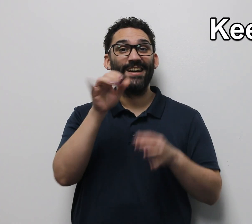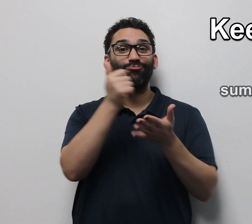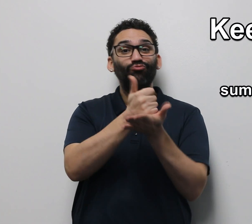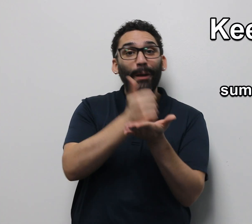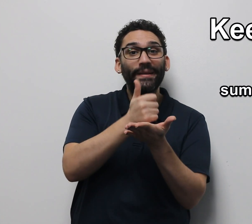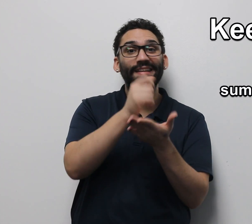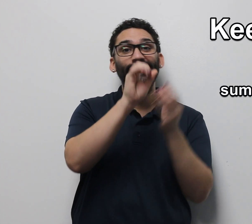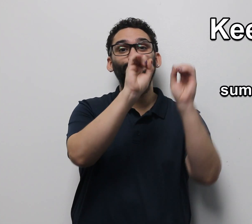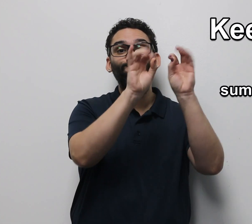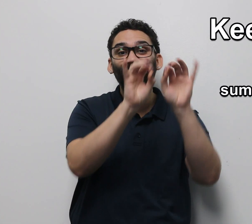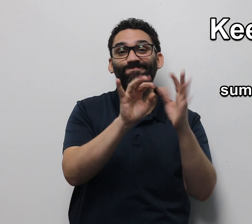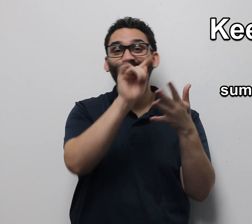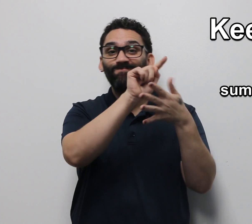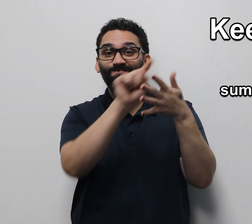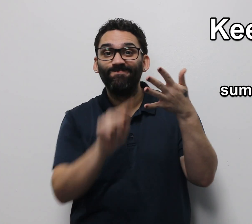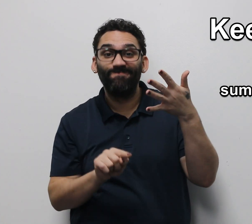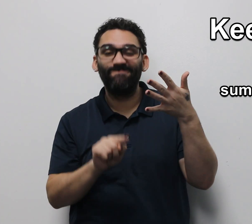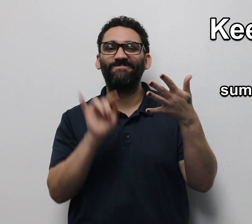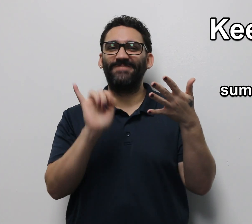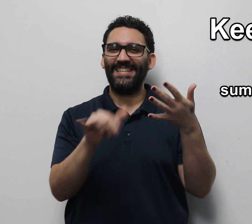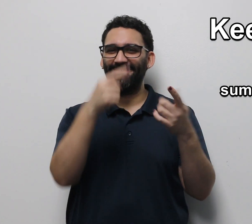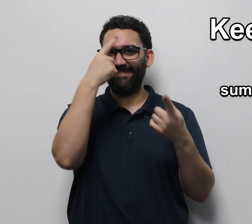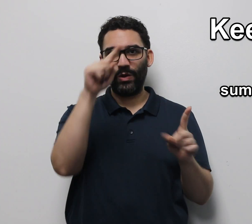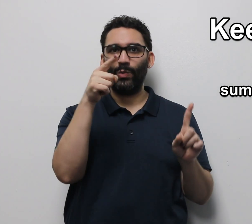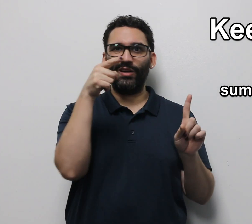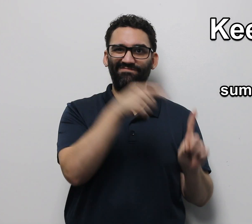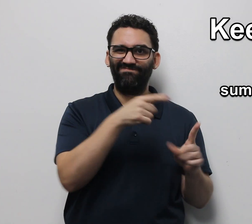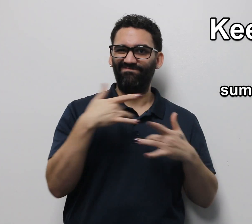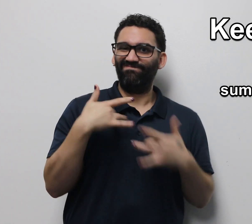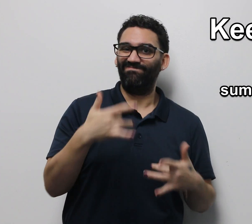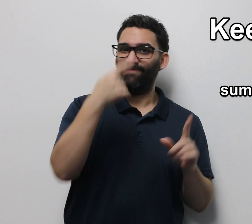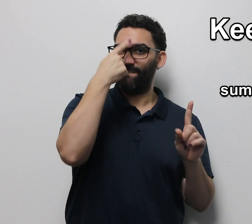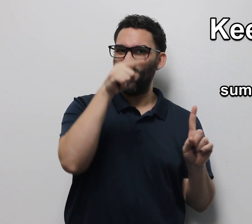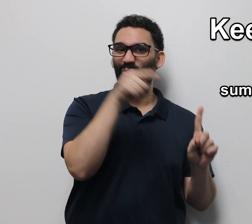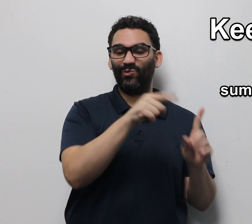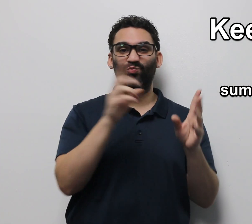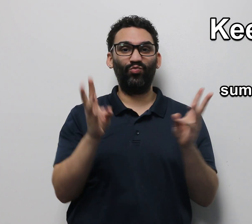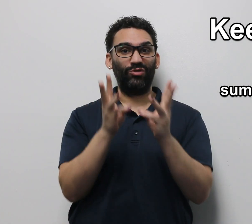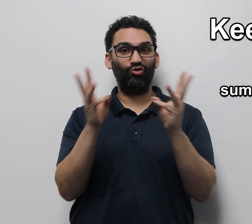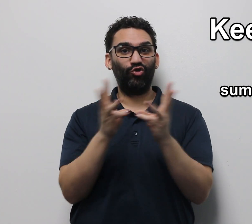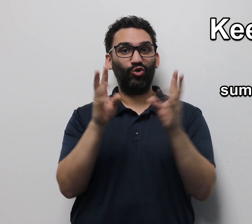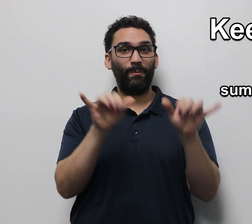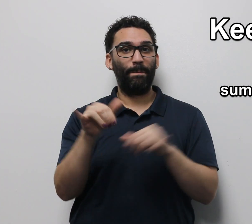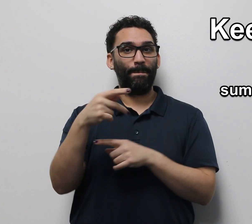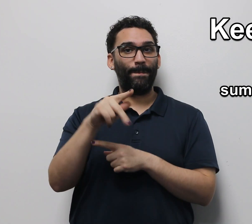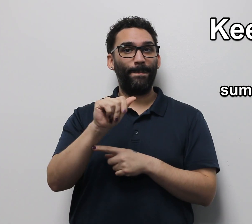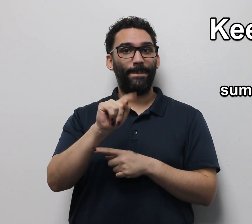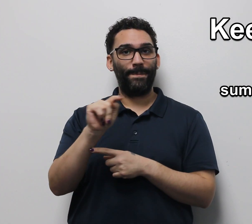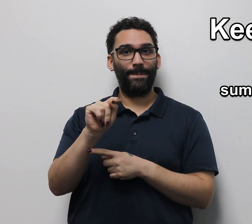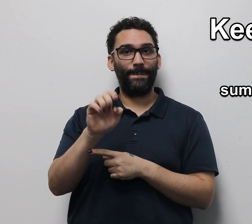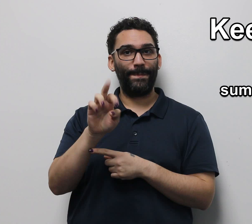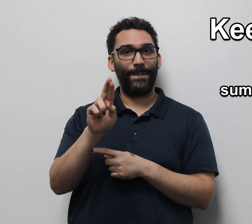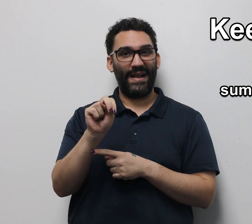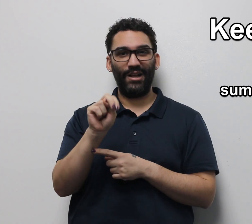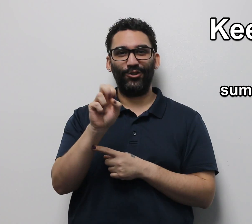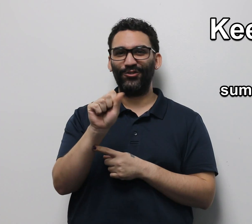Also, keep in mind that the treatments that we just went over are specifically for winter pattern SAD.